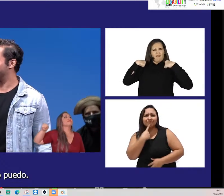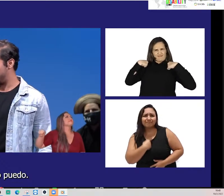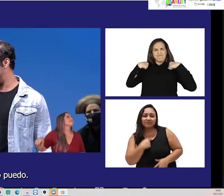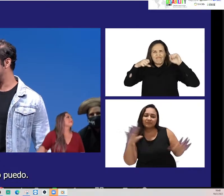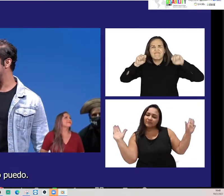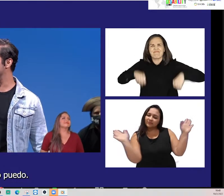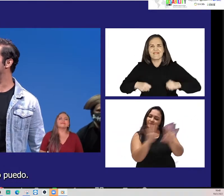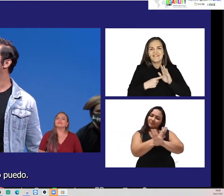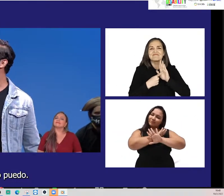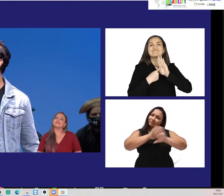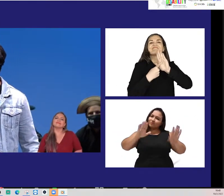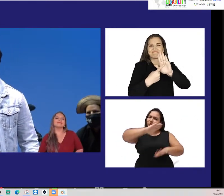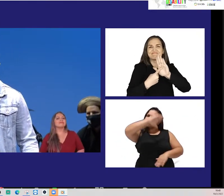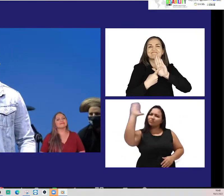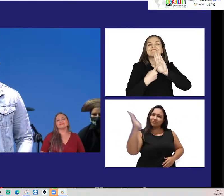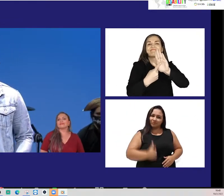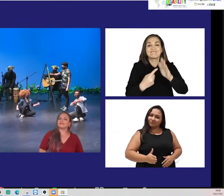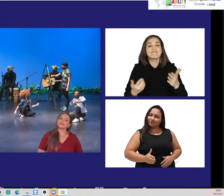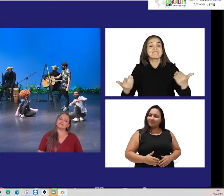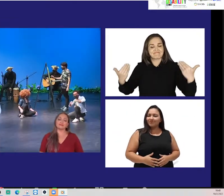a world for everyone